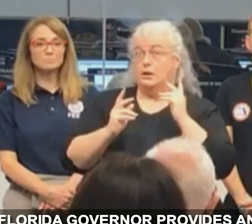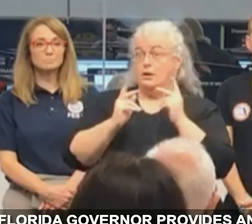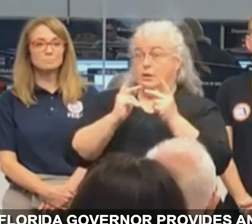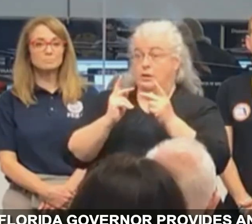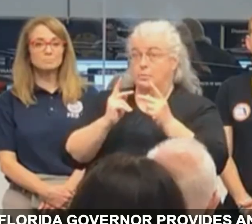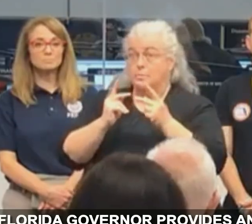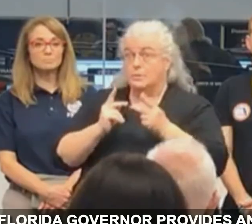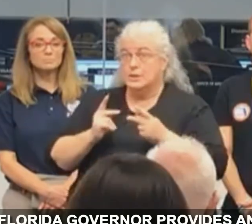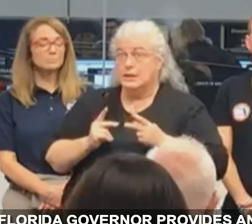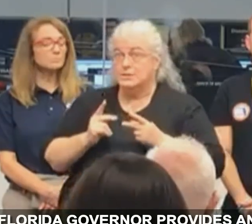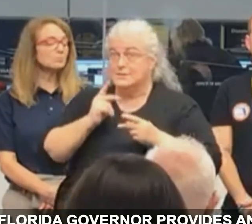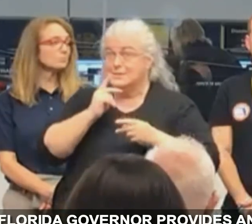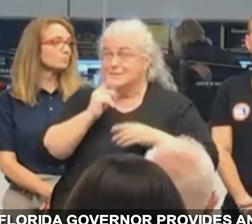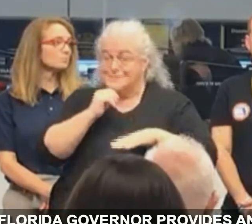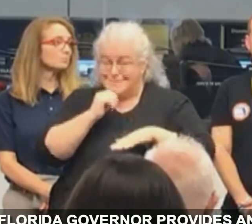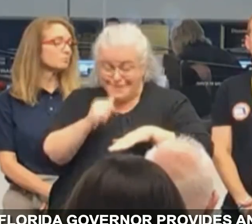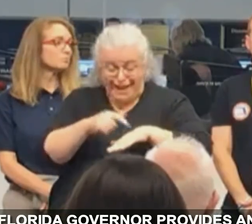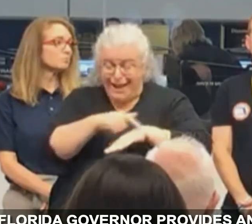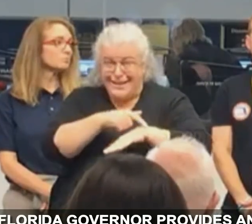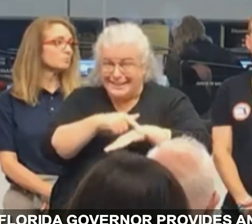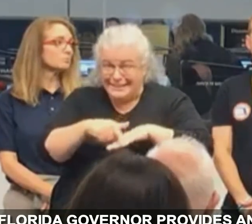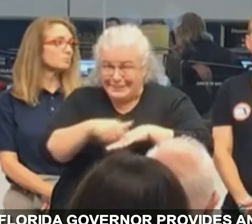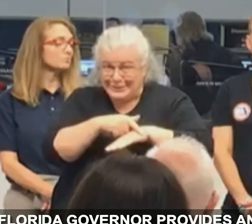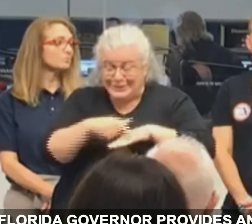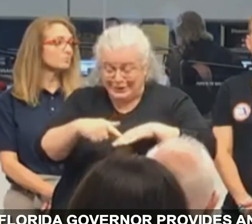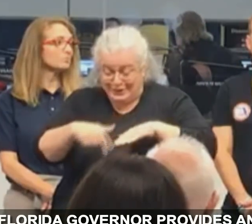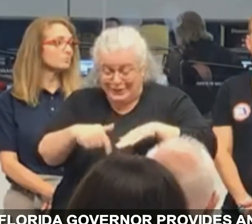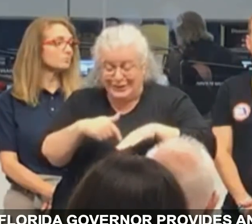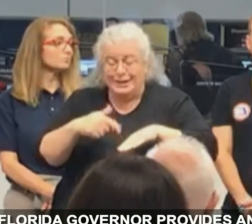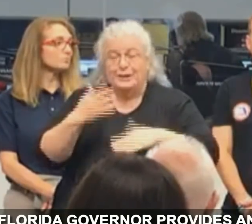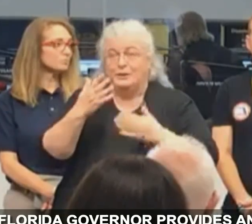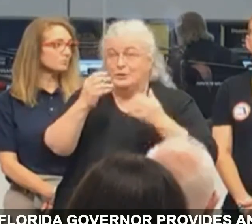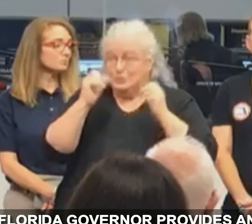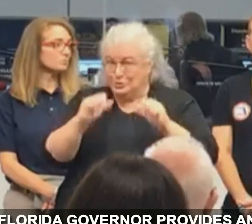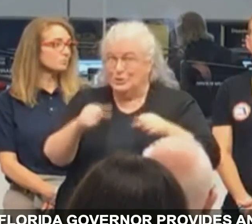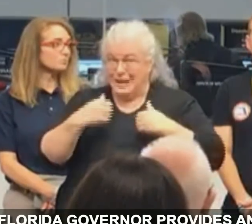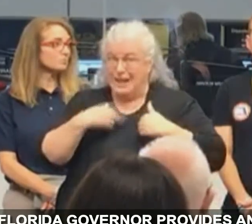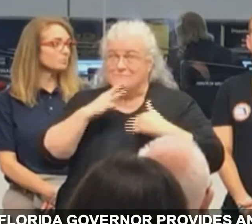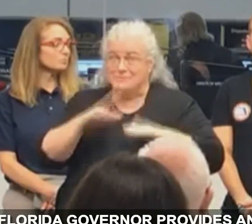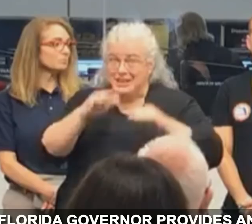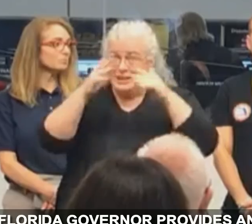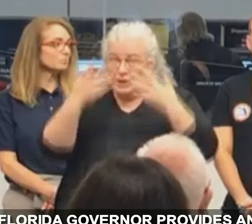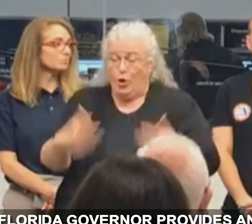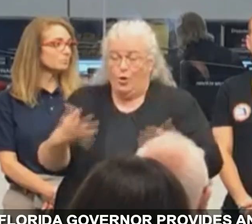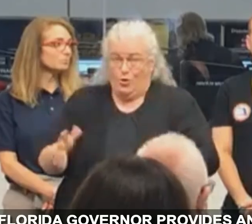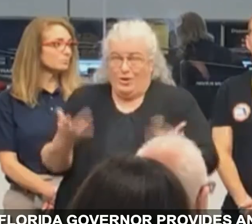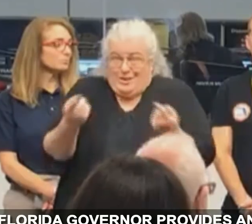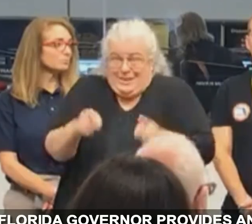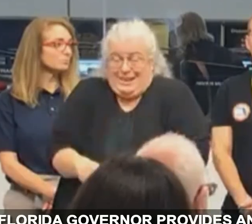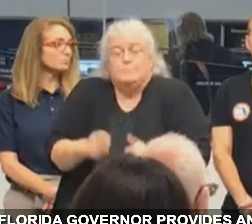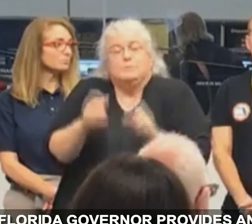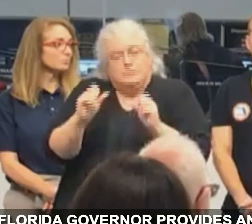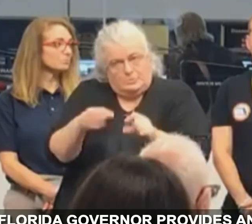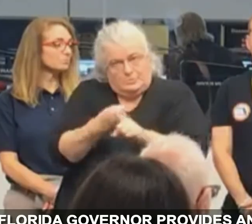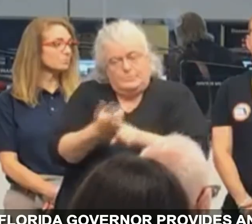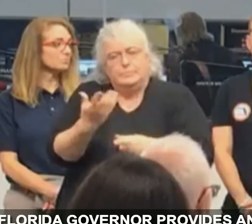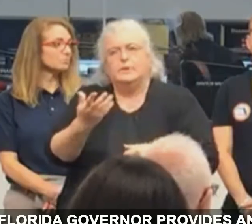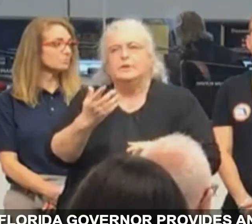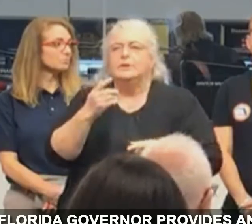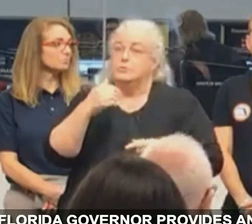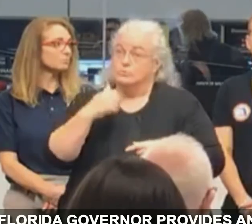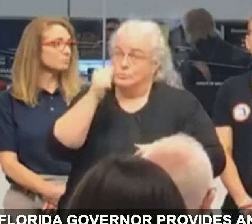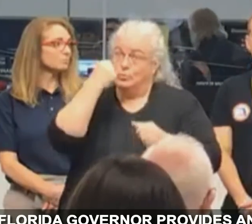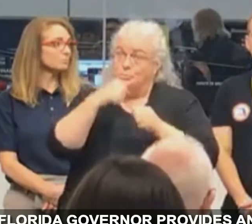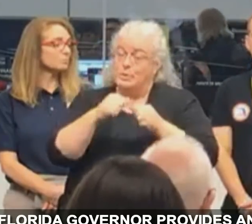flooding already, and so even if they get outer bands of rain, that's going to be a problem. You have places that have king tide